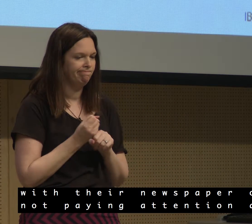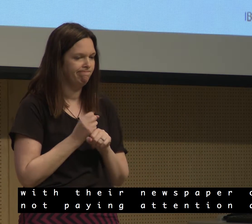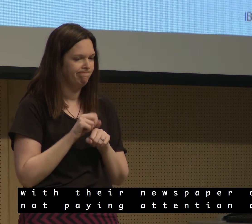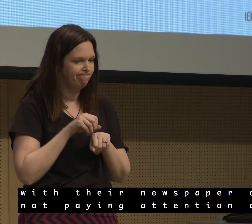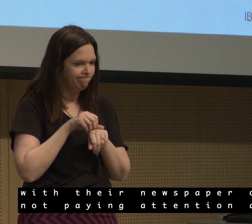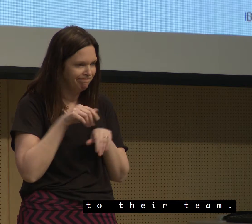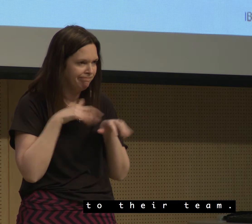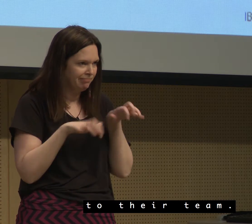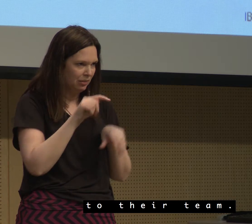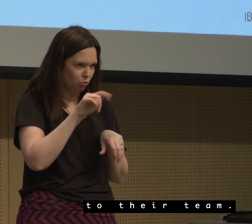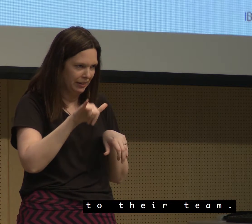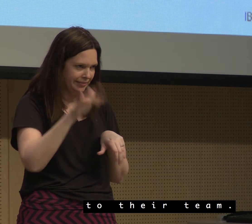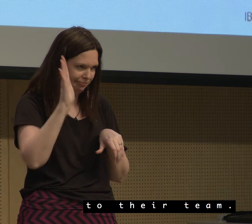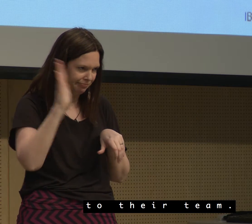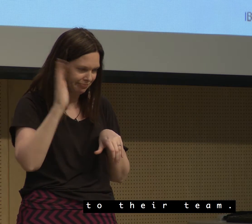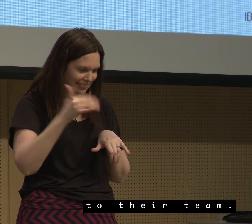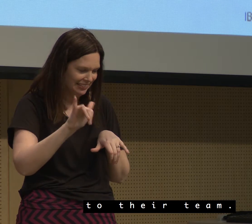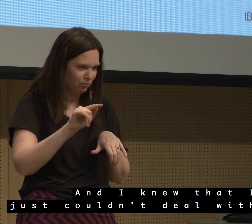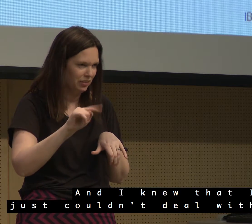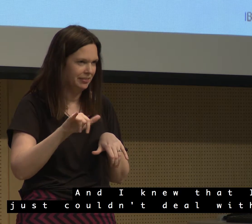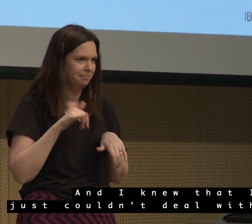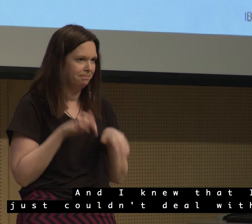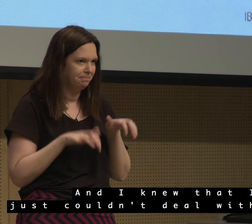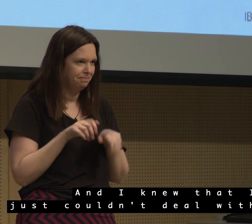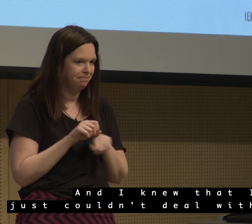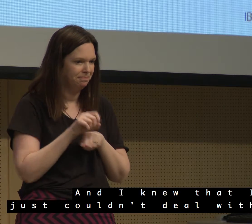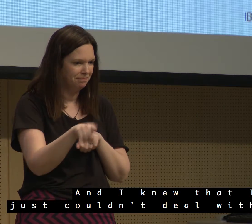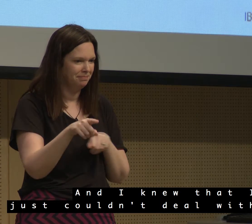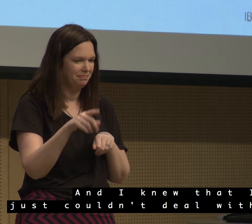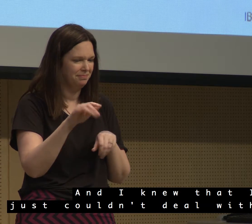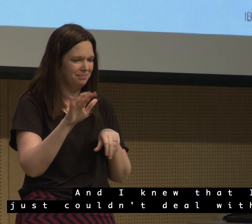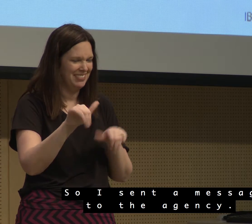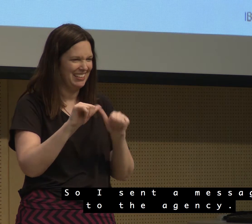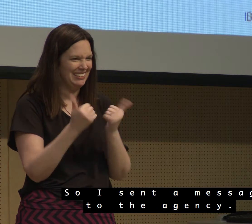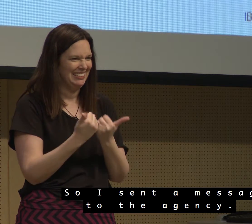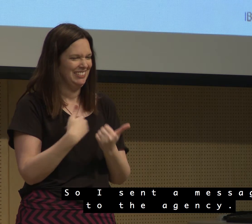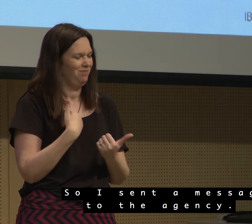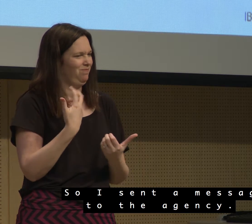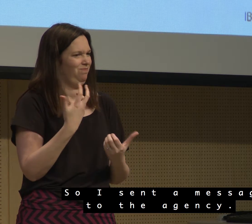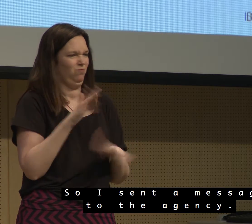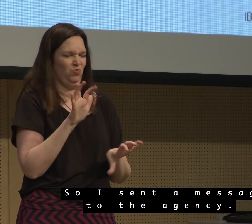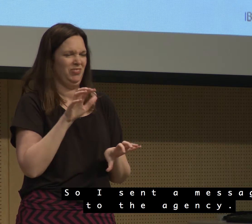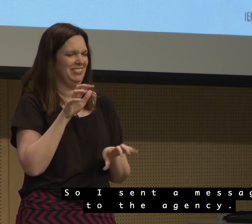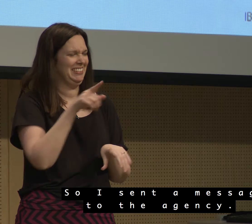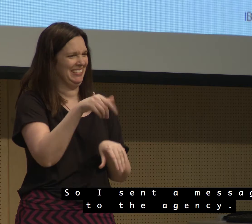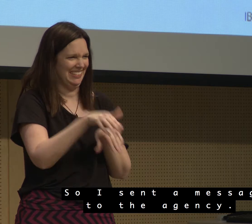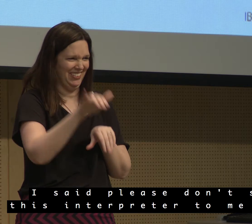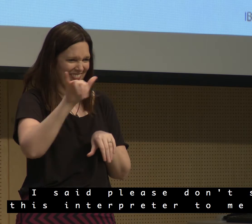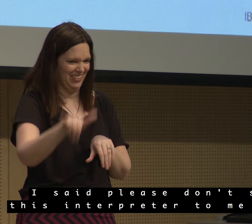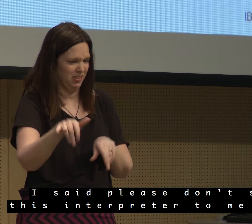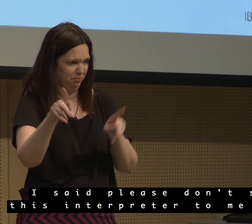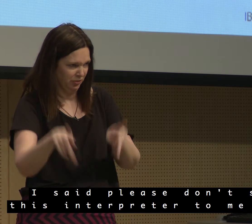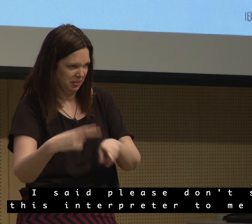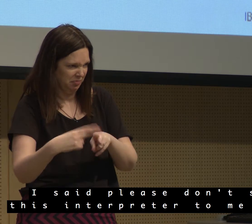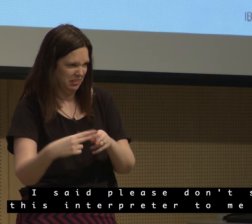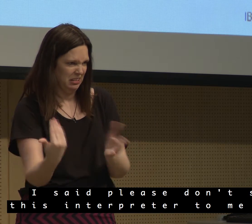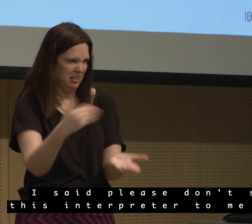paying attention at all to their team. And I knew that I just couldn't deal with that. So I sent a message to the agency. I said, please don't send